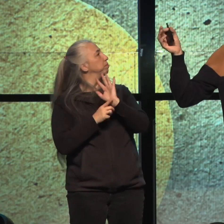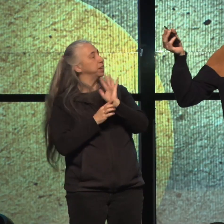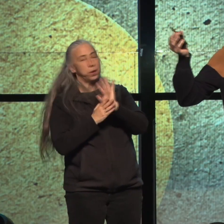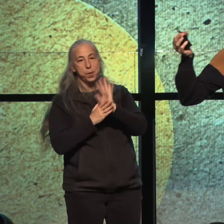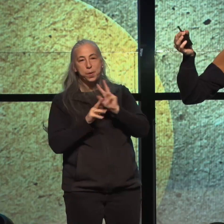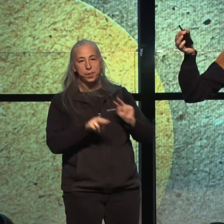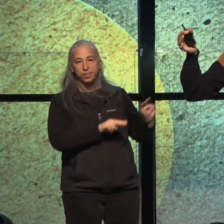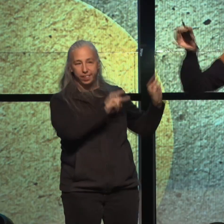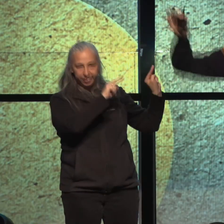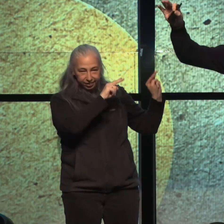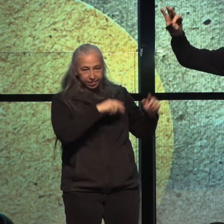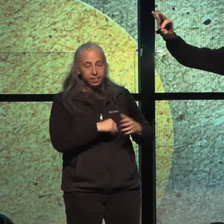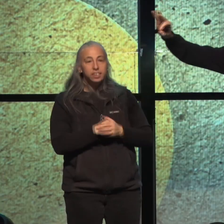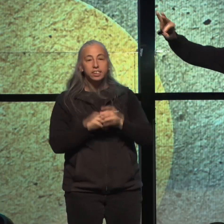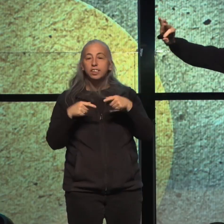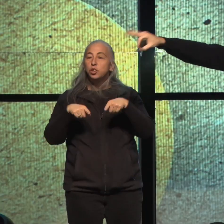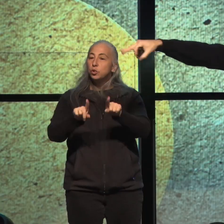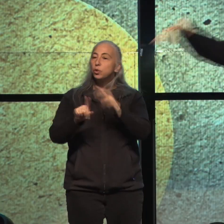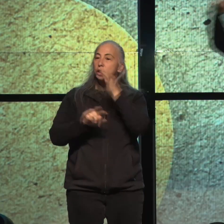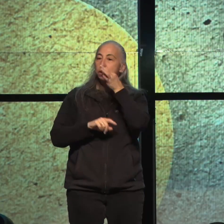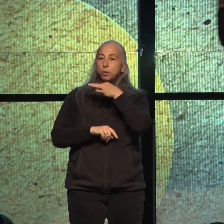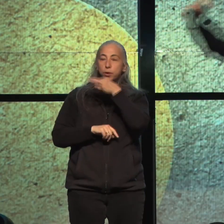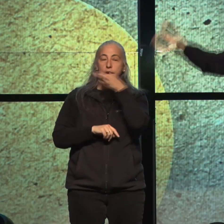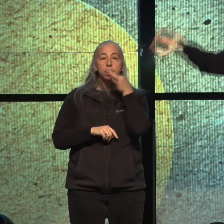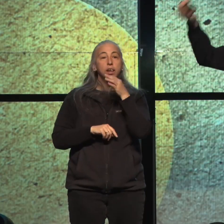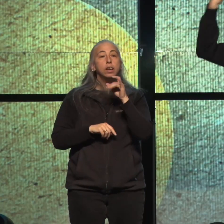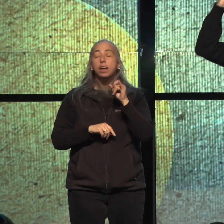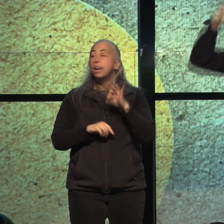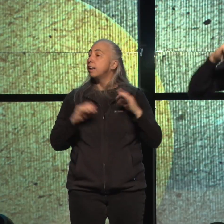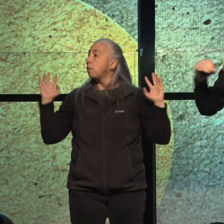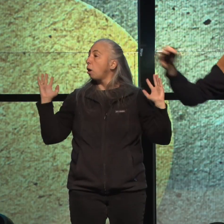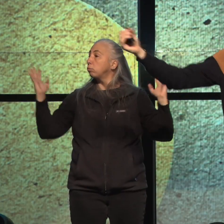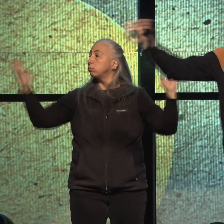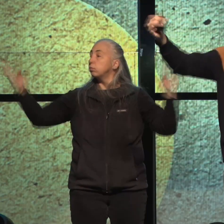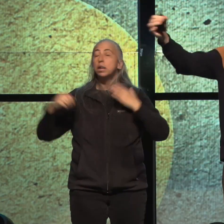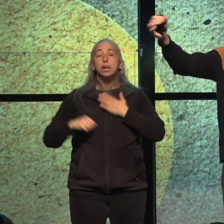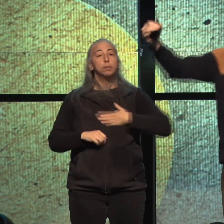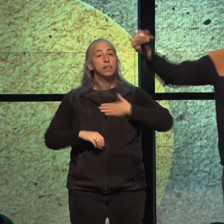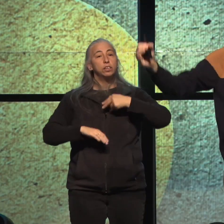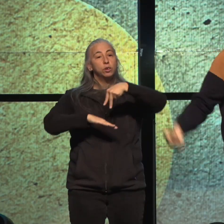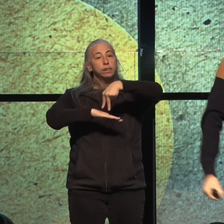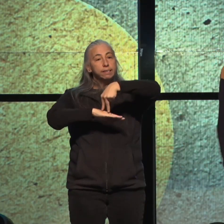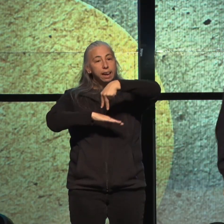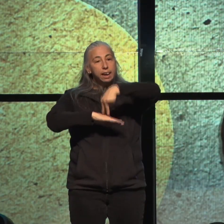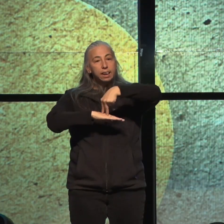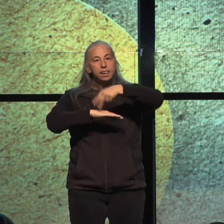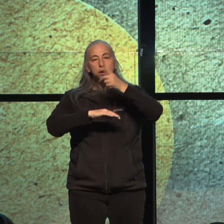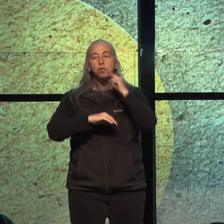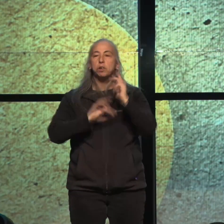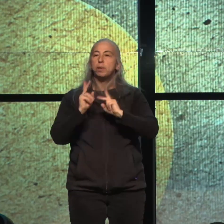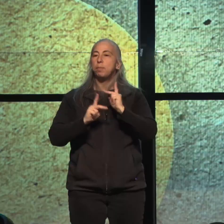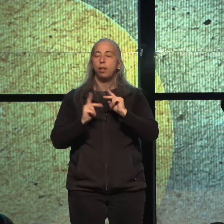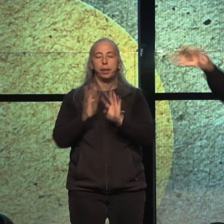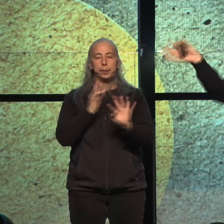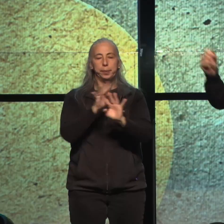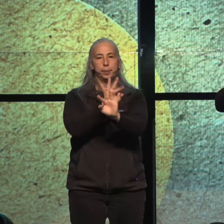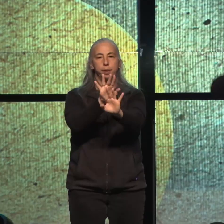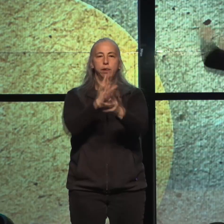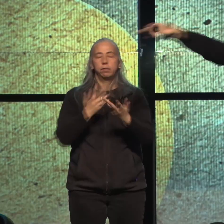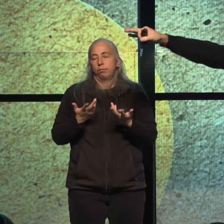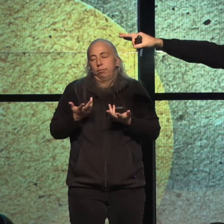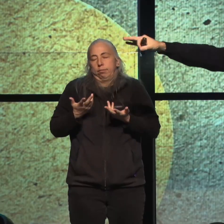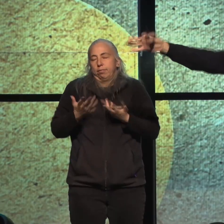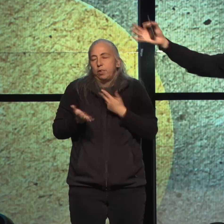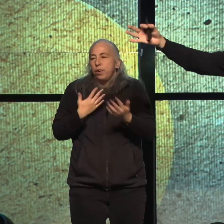if you're in seats anywhere, I want to invite you to stand to make it a little easier for folks as they might want to slip out. You don't have to have